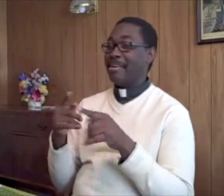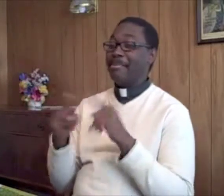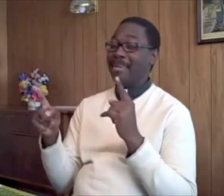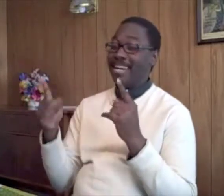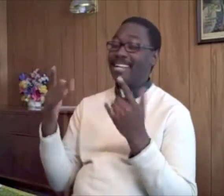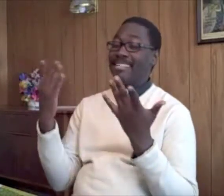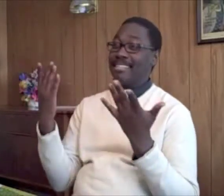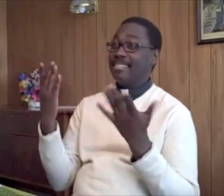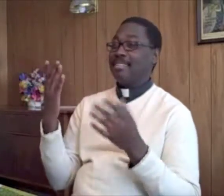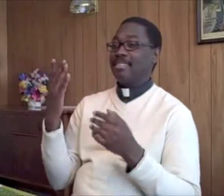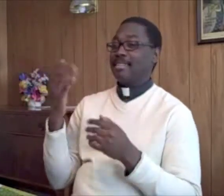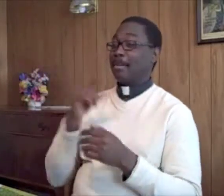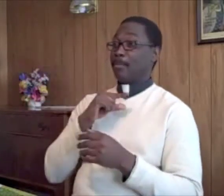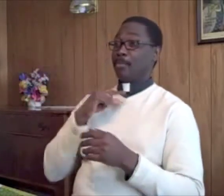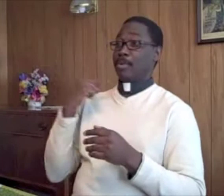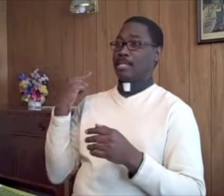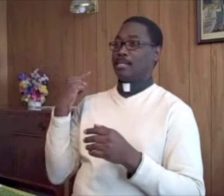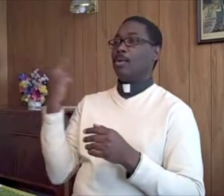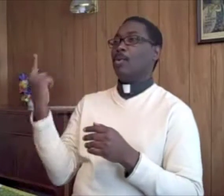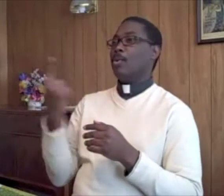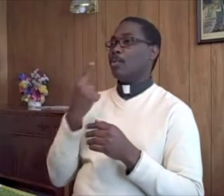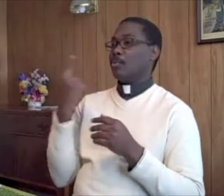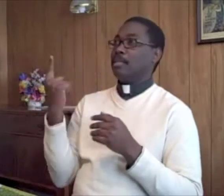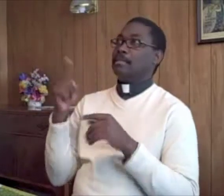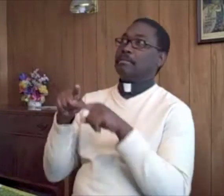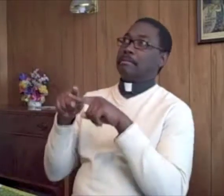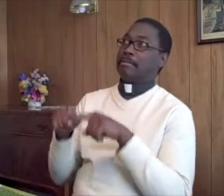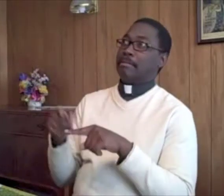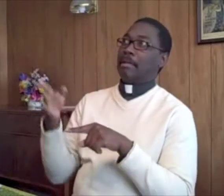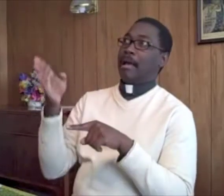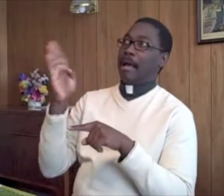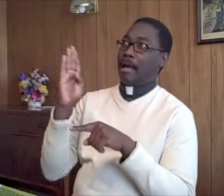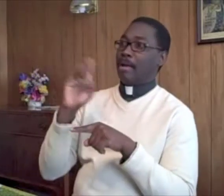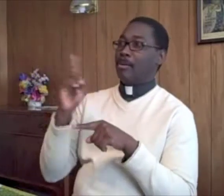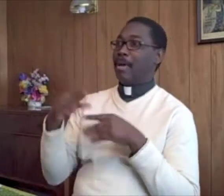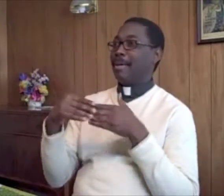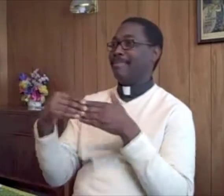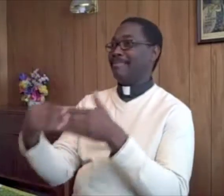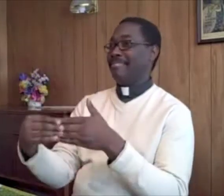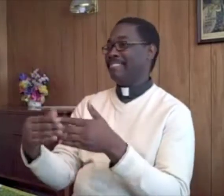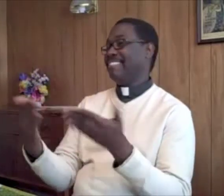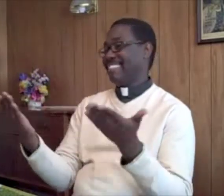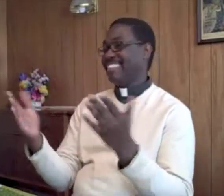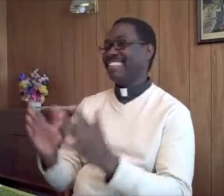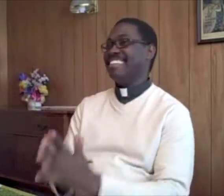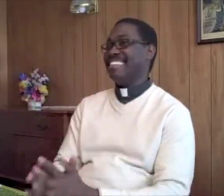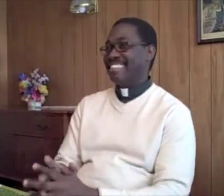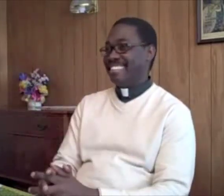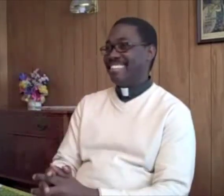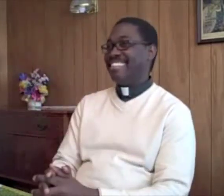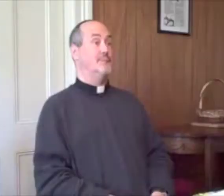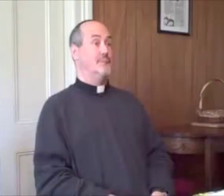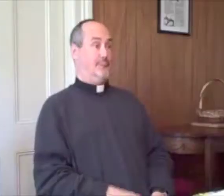but as a priest, we always end up following where God ends up leading us.